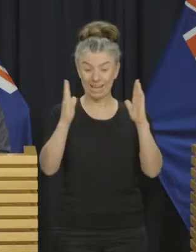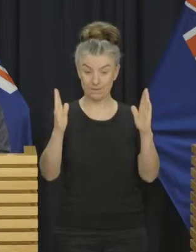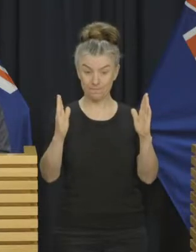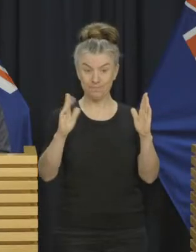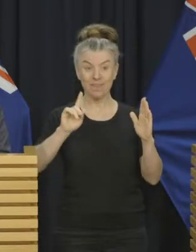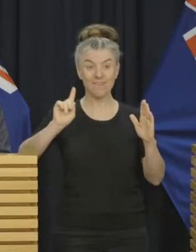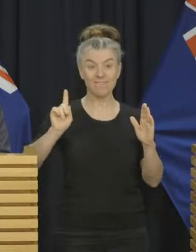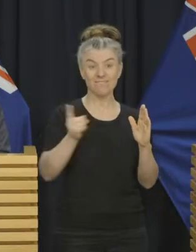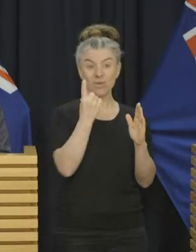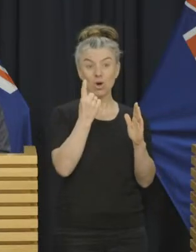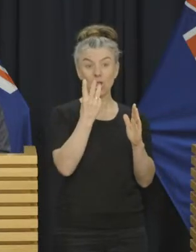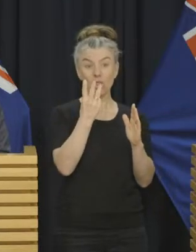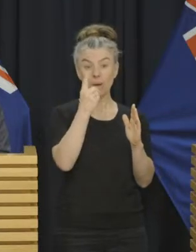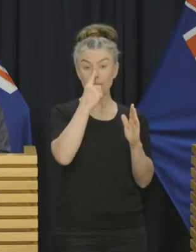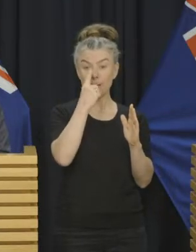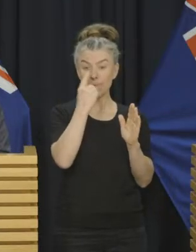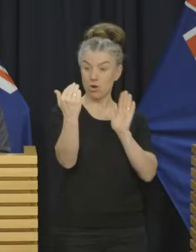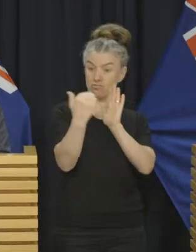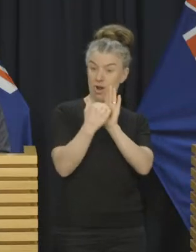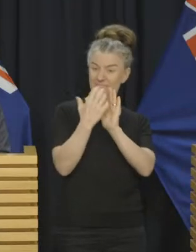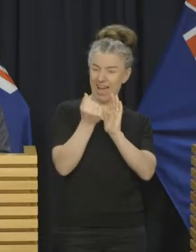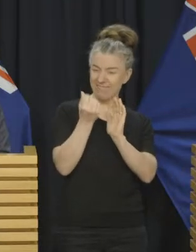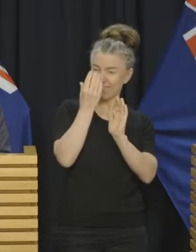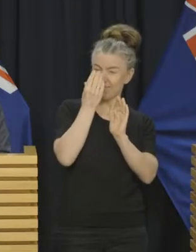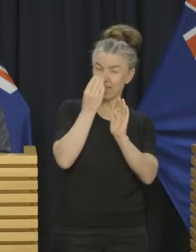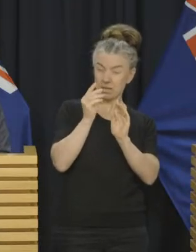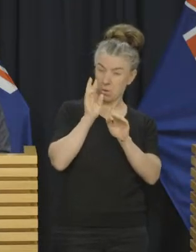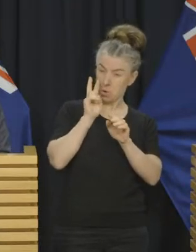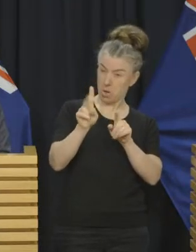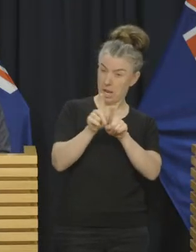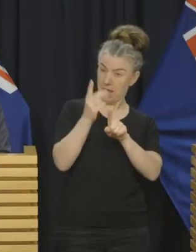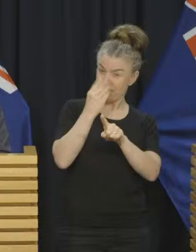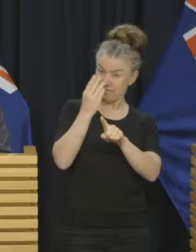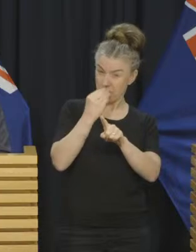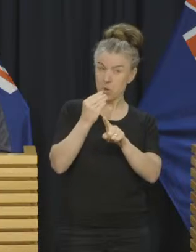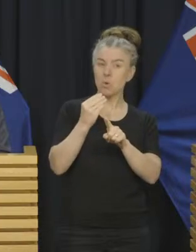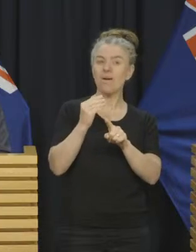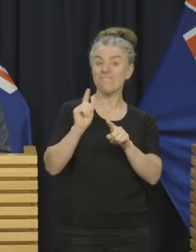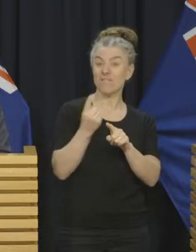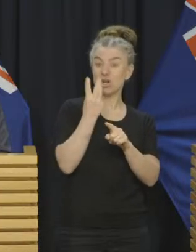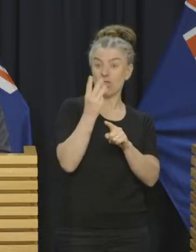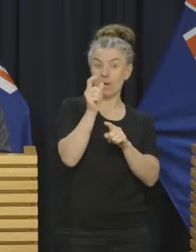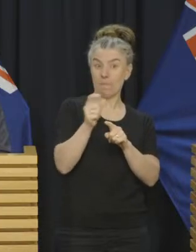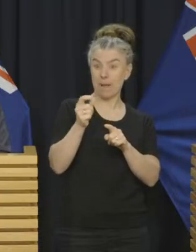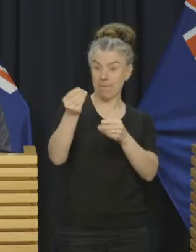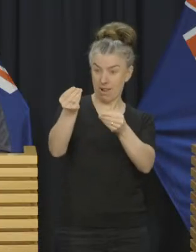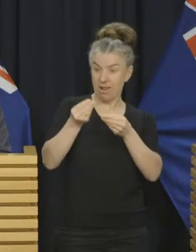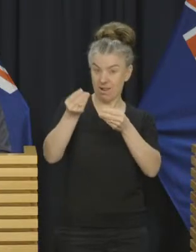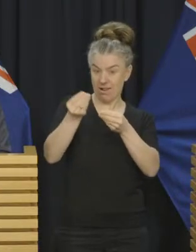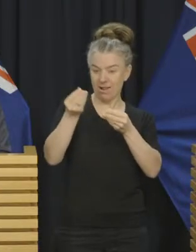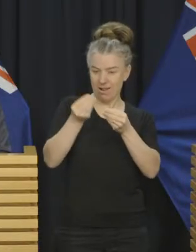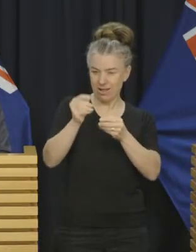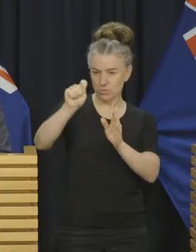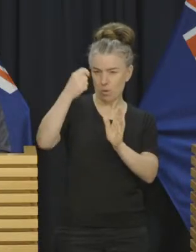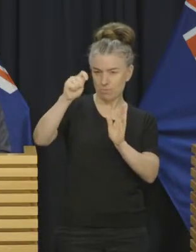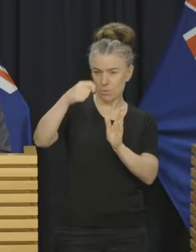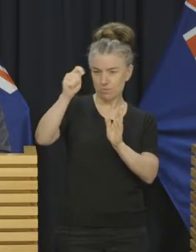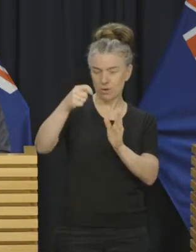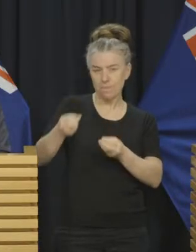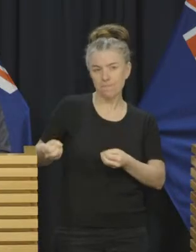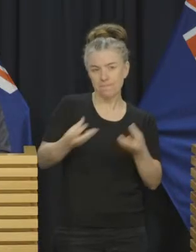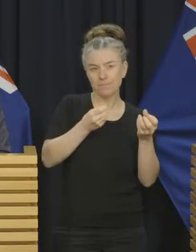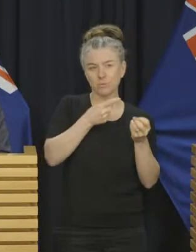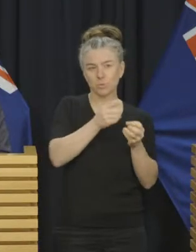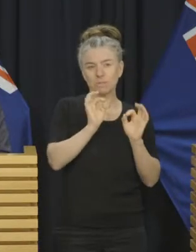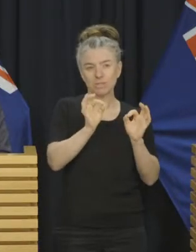with influenza-like illness. And what those swabs get analysed at ESR to look and see if the illness the